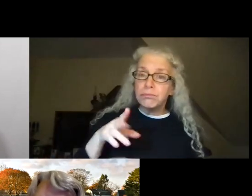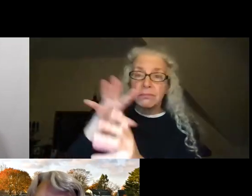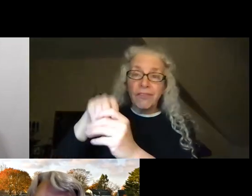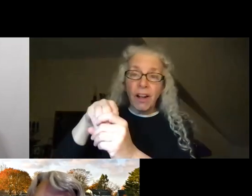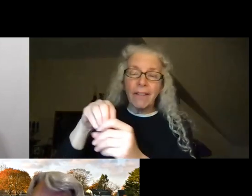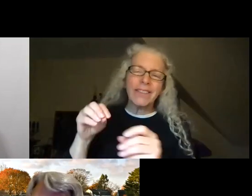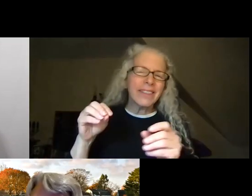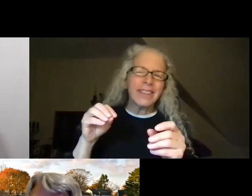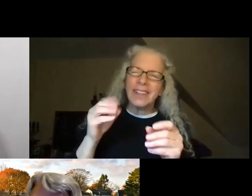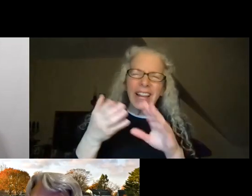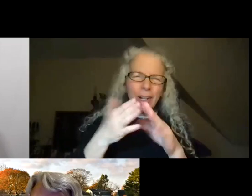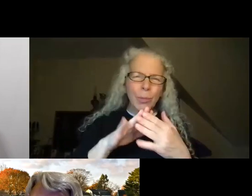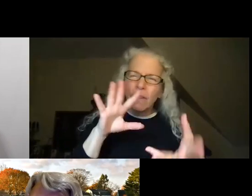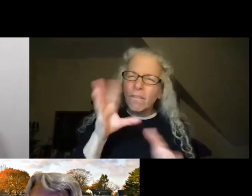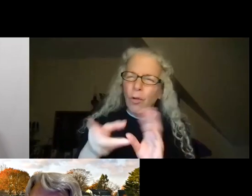community forum.